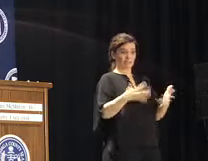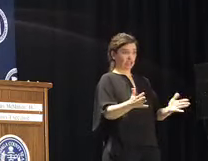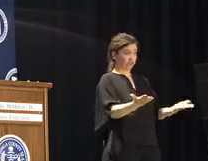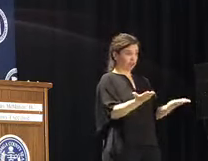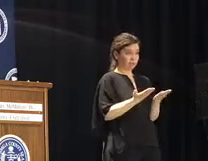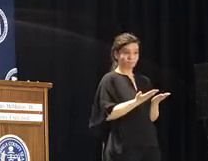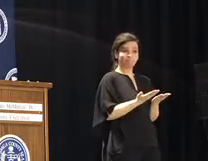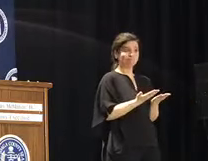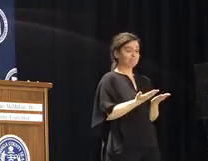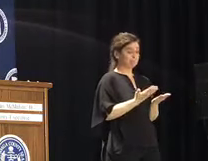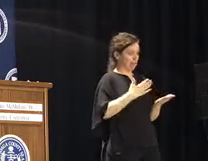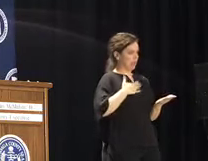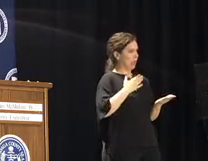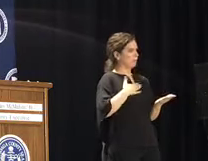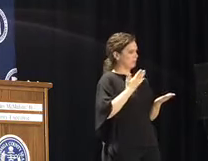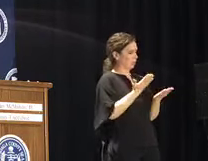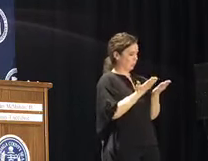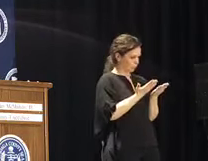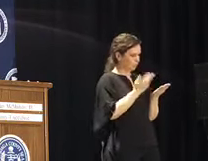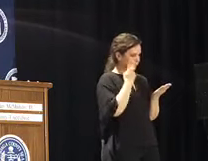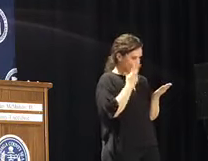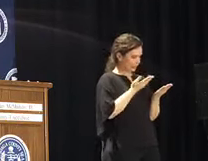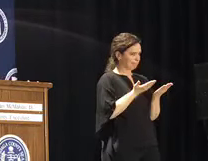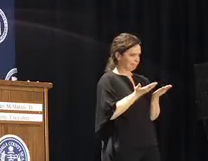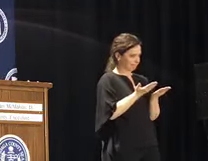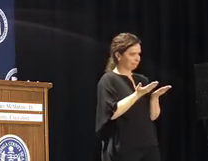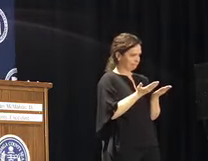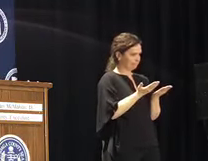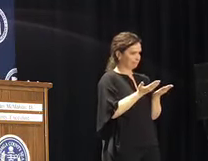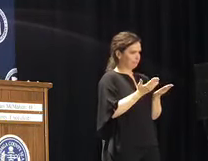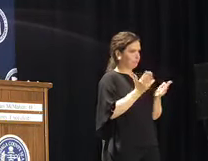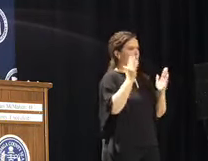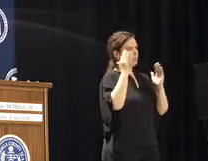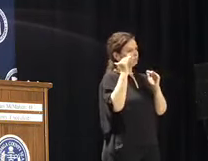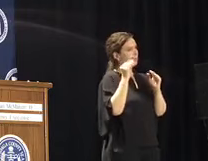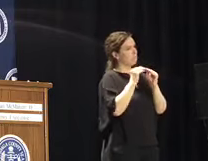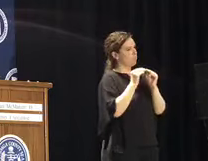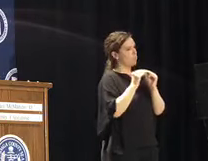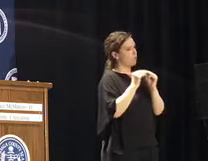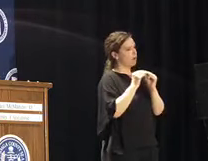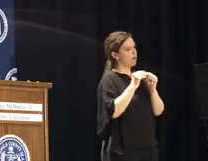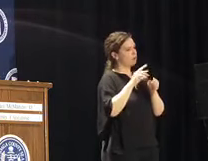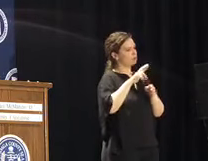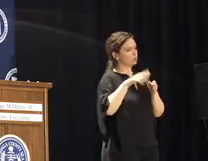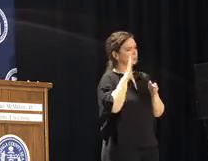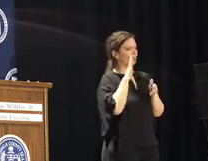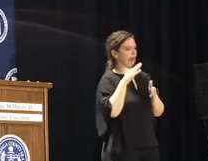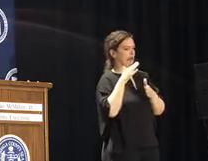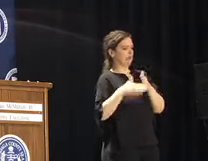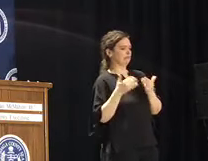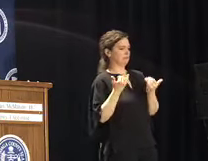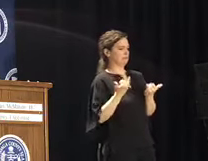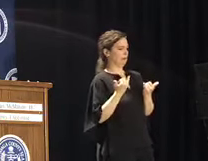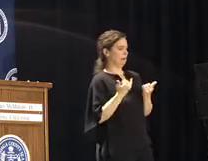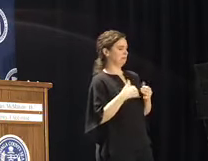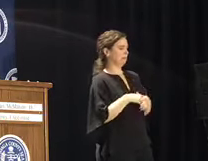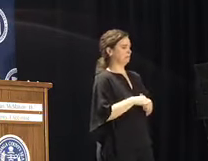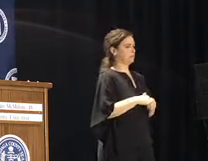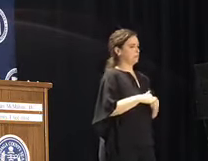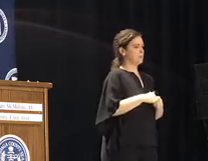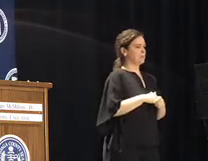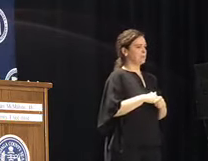As are expected, we'll see more test results back, and then I think we'll be at the point in the next 48 hours where we